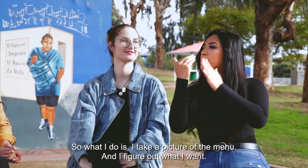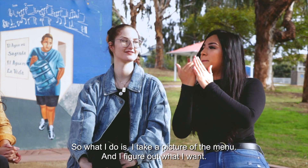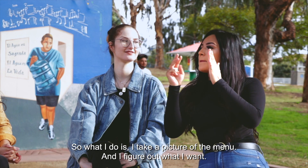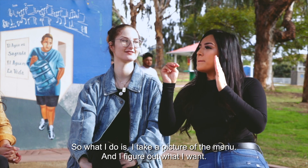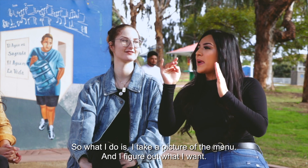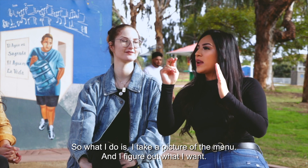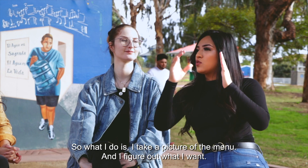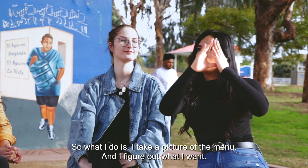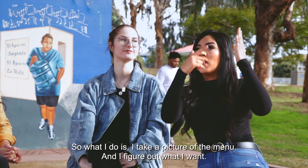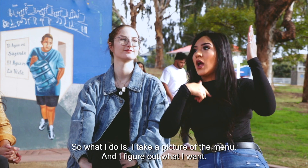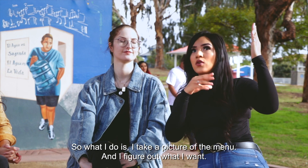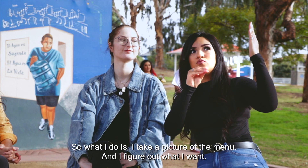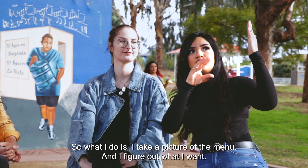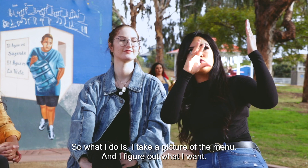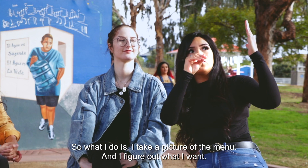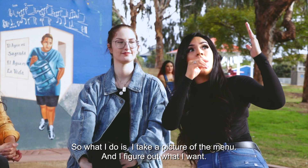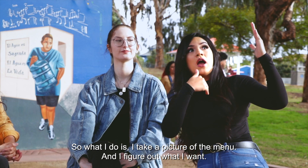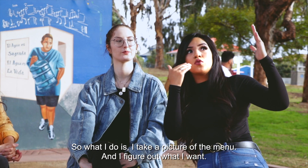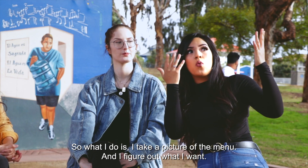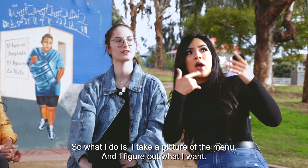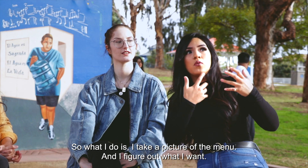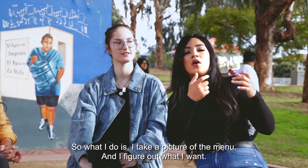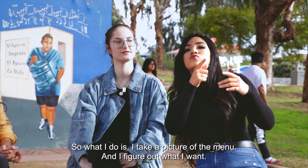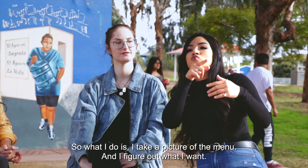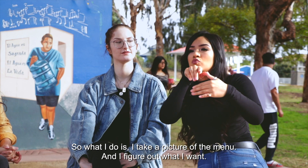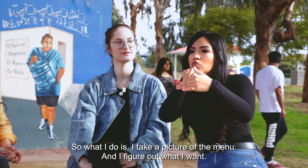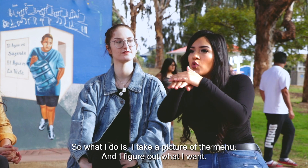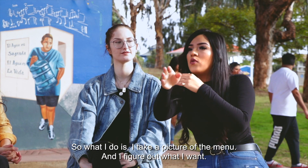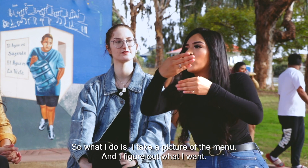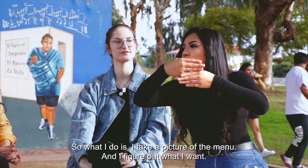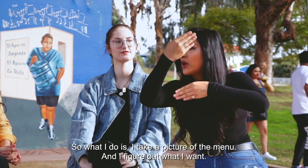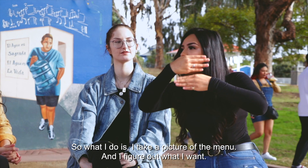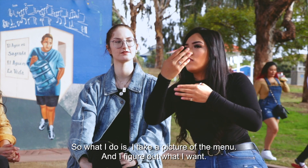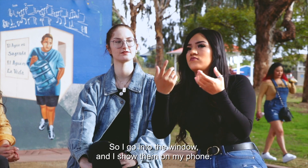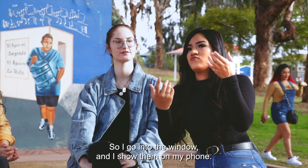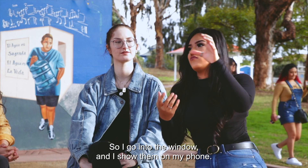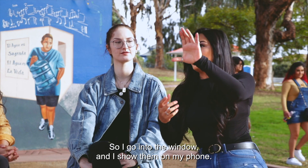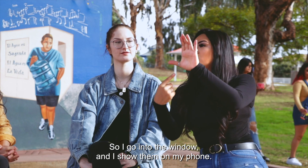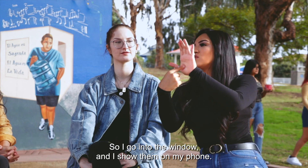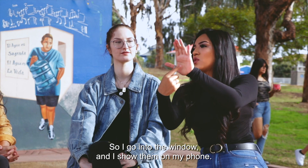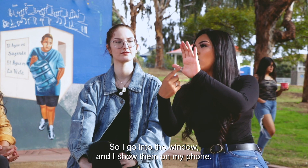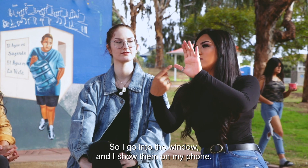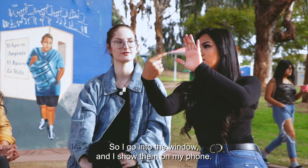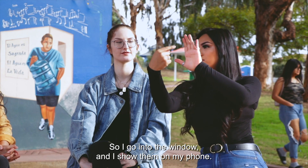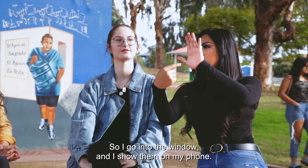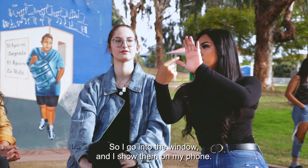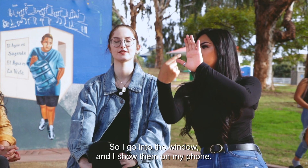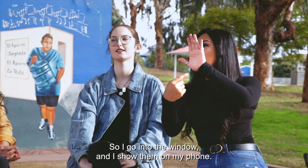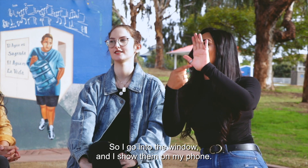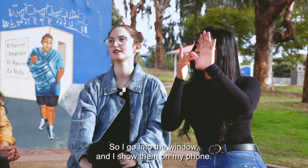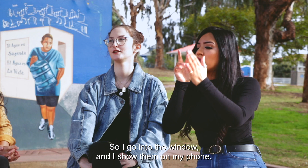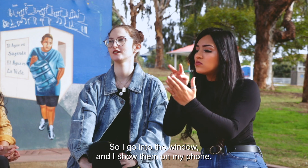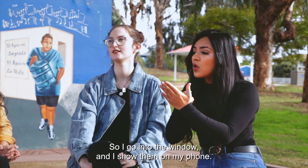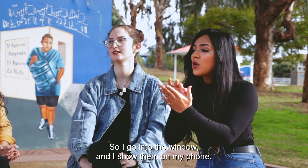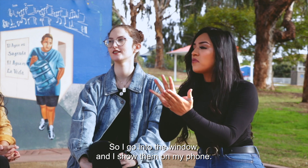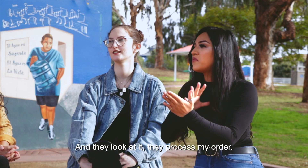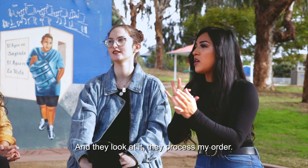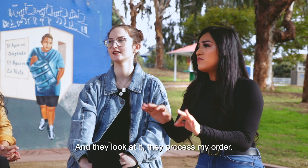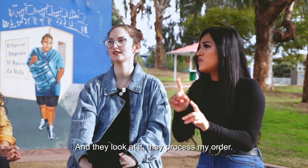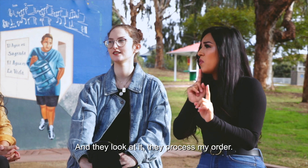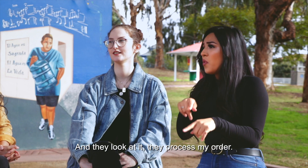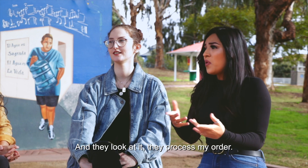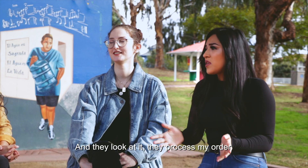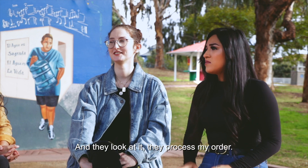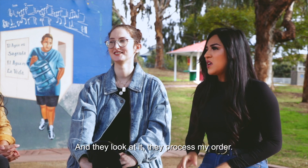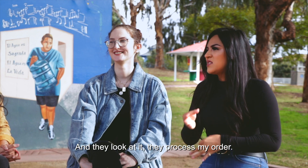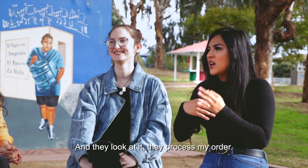I take a picture of the menu, and I figure out what I want. So I go in through the window, and I show them on my phone, and